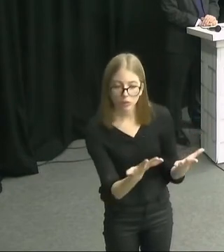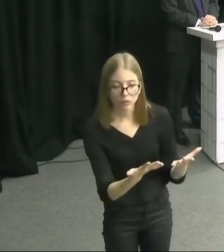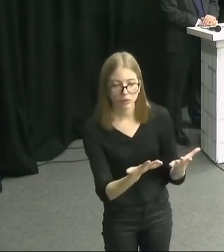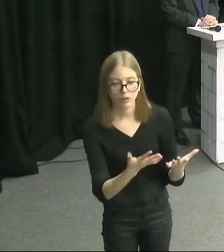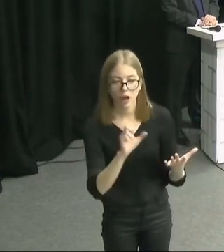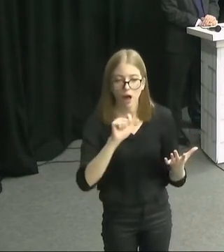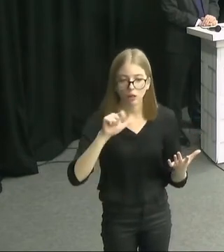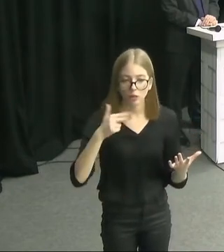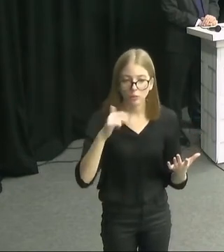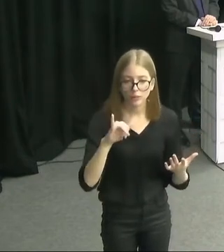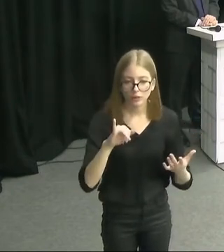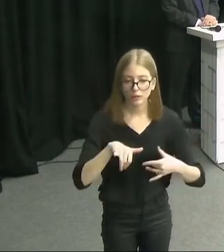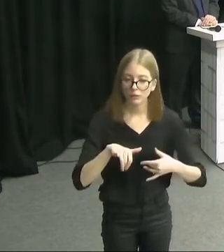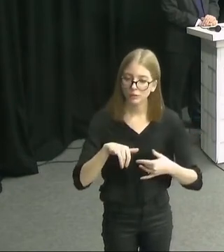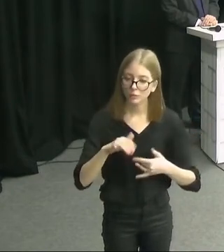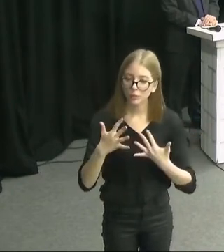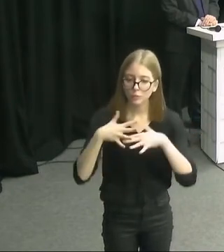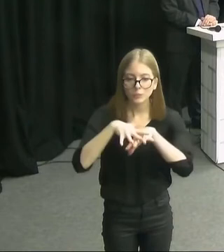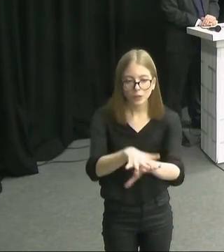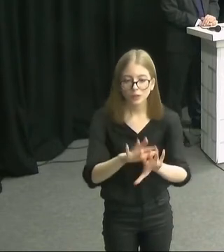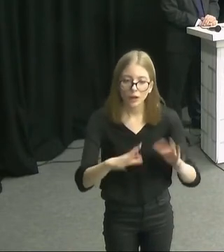special weekends, we could have the e-journals and